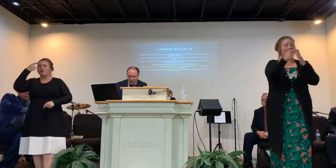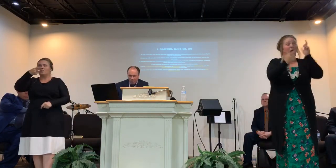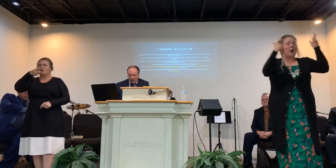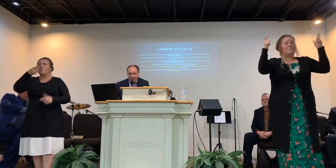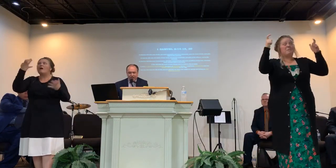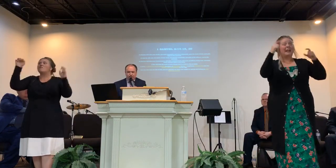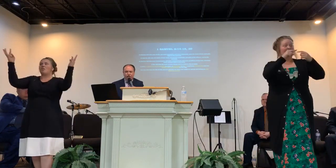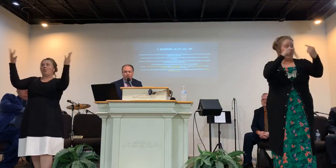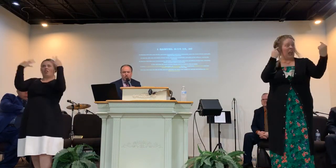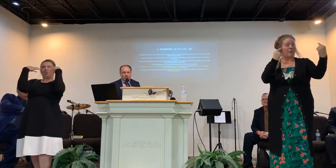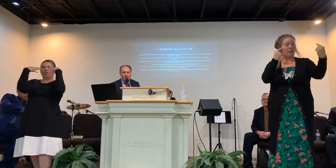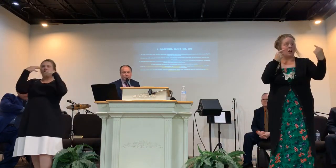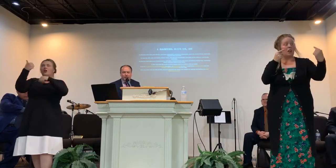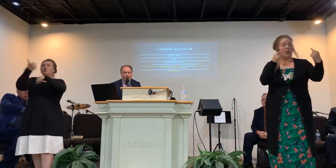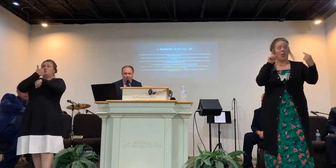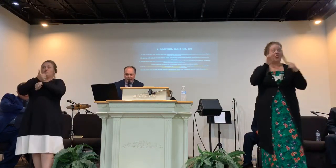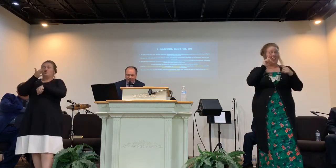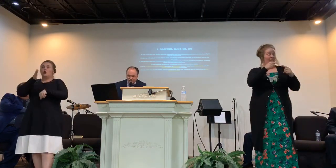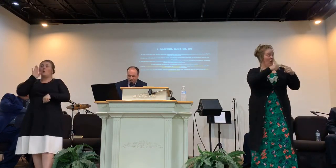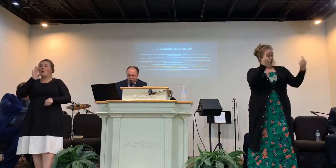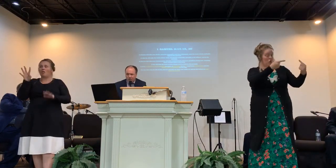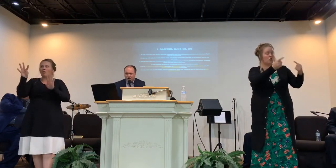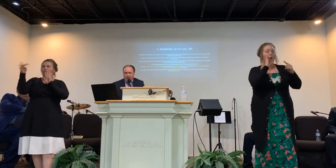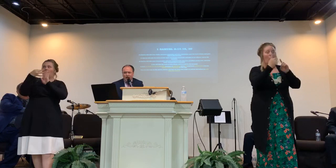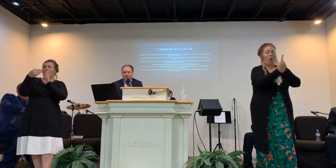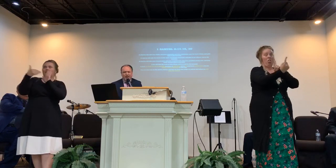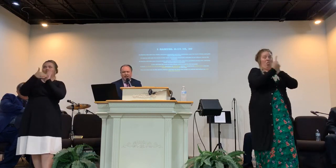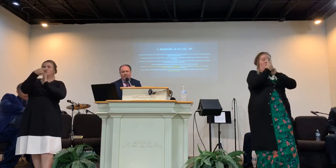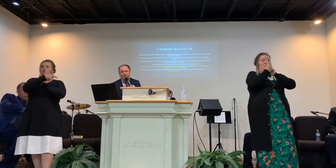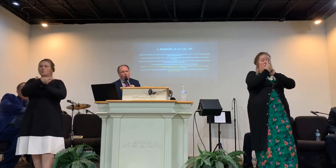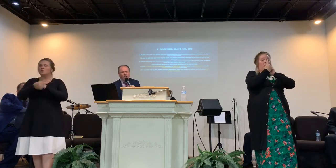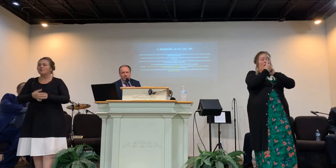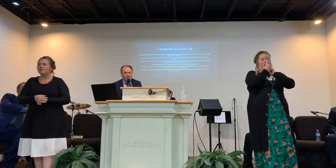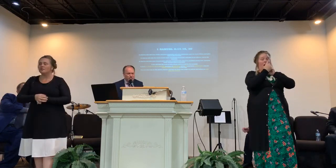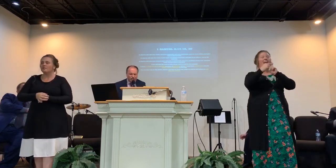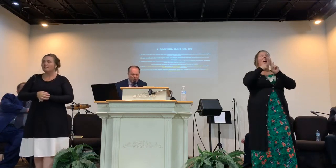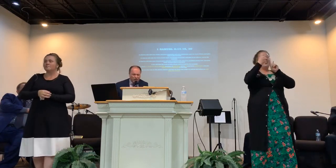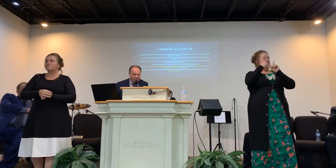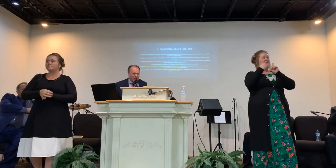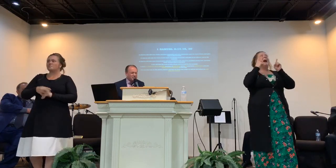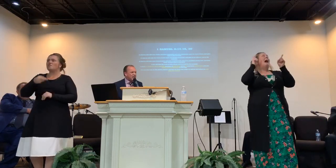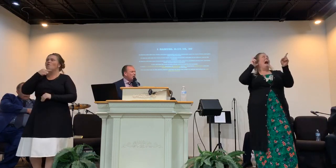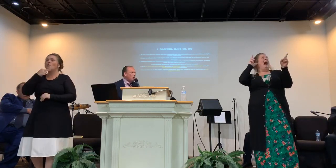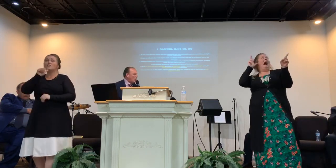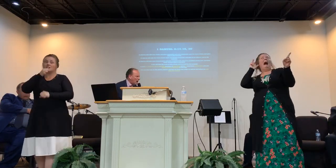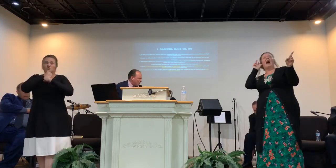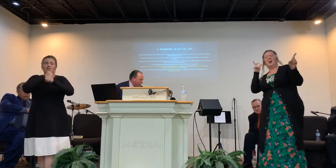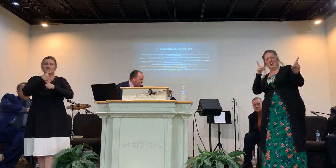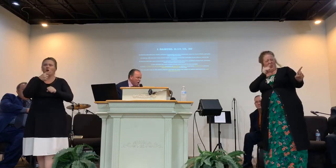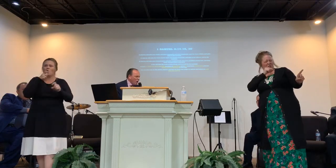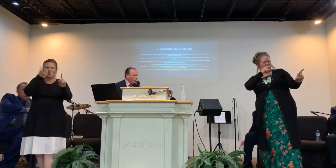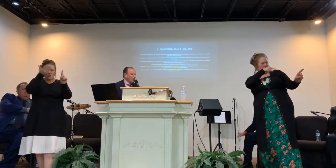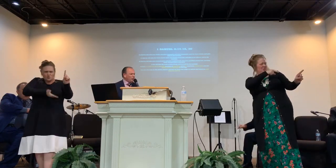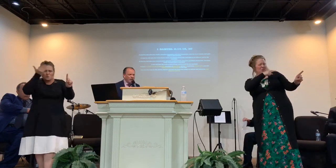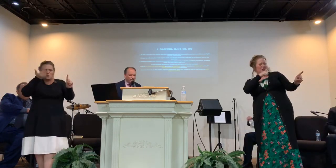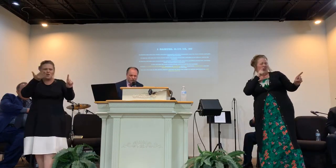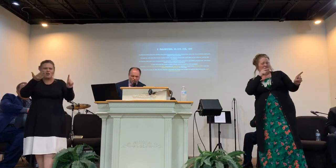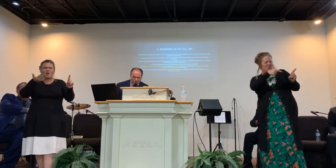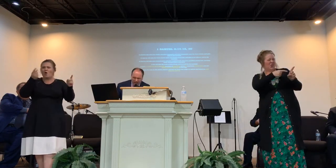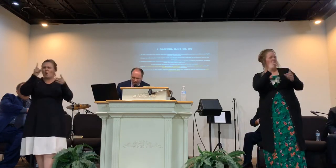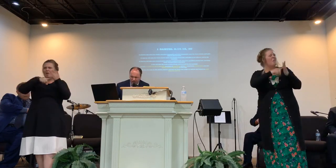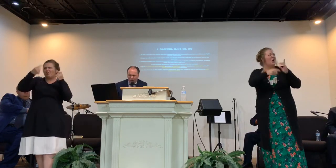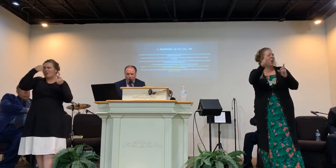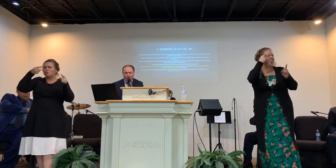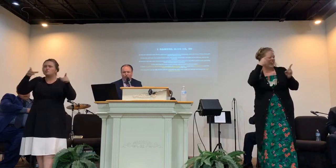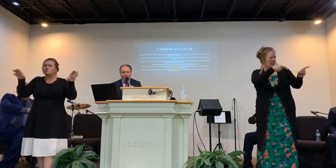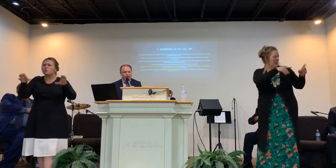look at you. The accuser is going to be coming against you. Amen. And the voice of insecurity is going to say, who are you? What do you think you're